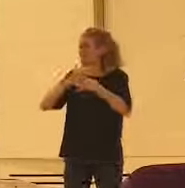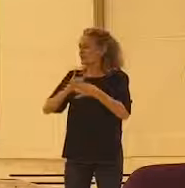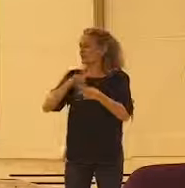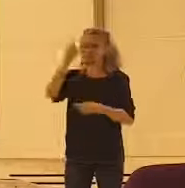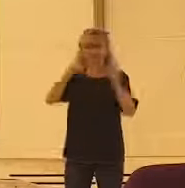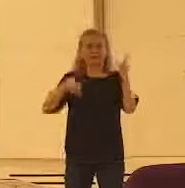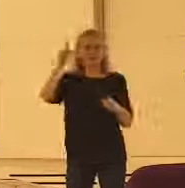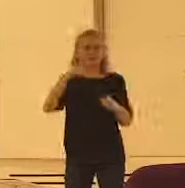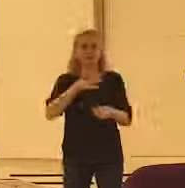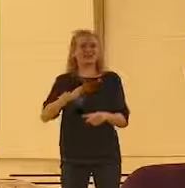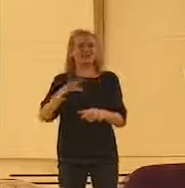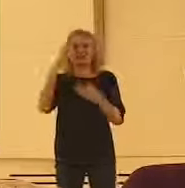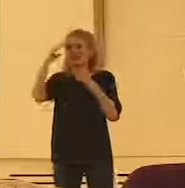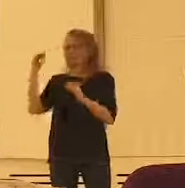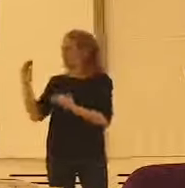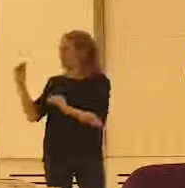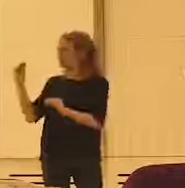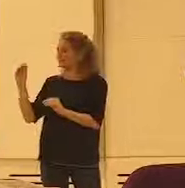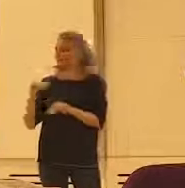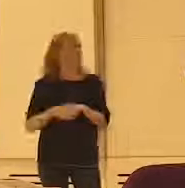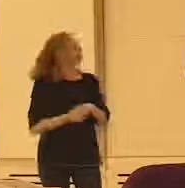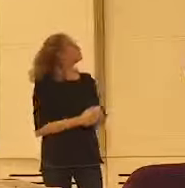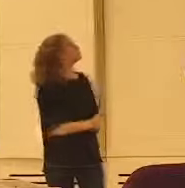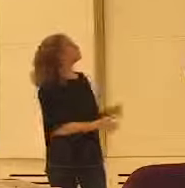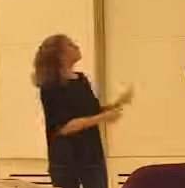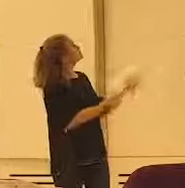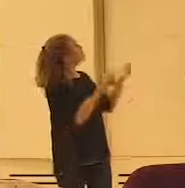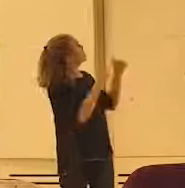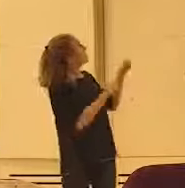GPs, any medical related people, they need educating.